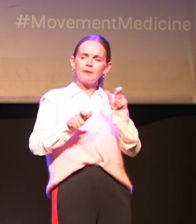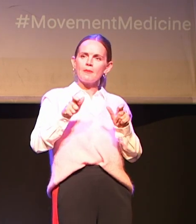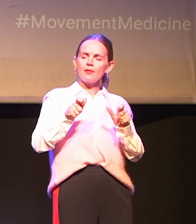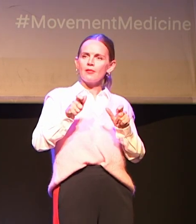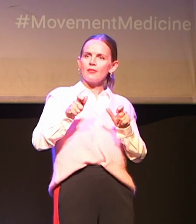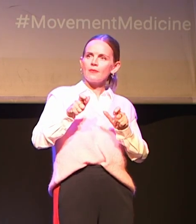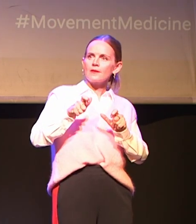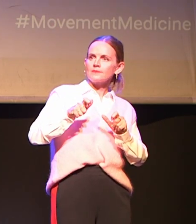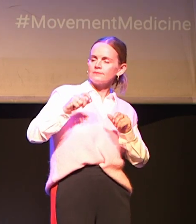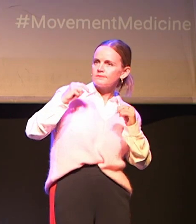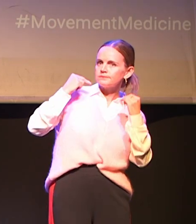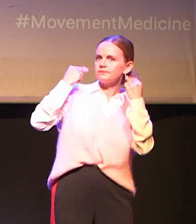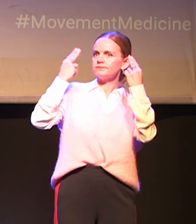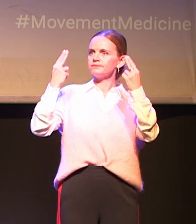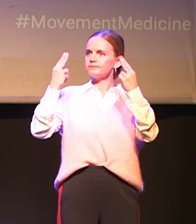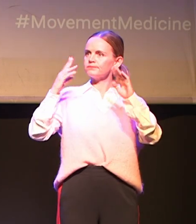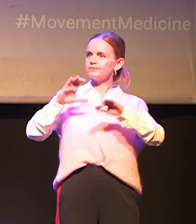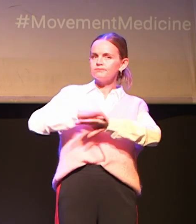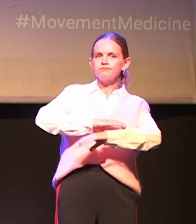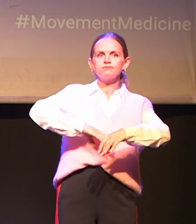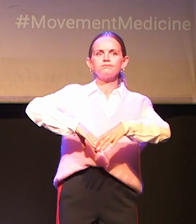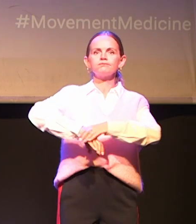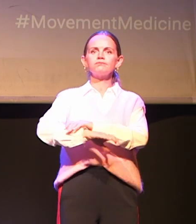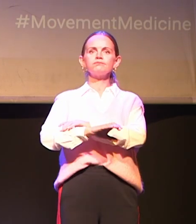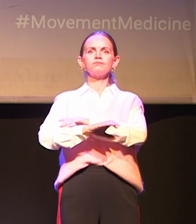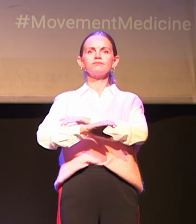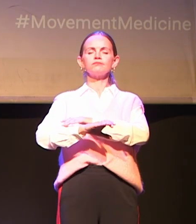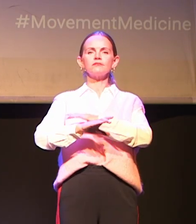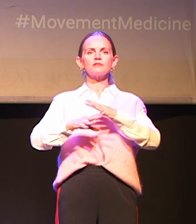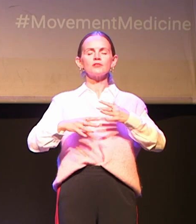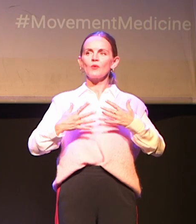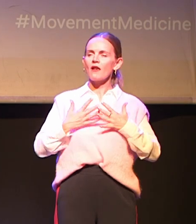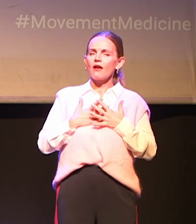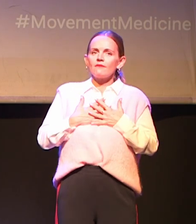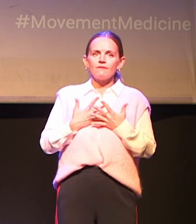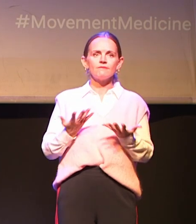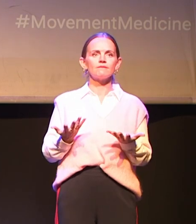moment with a gravity, with a love,